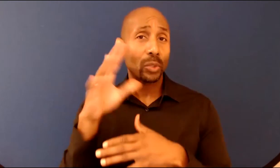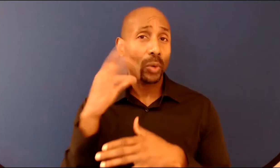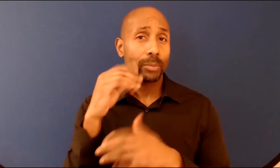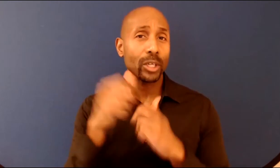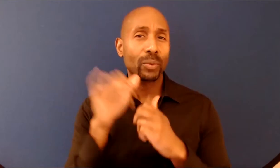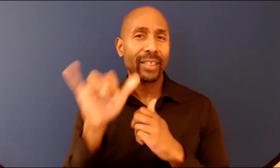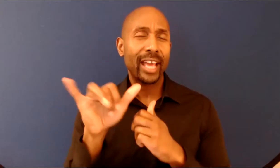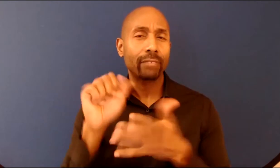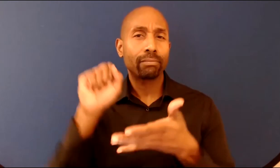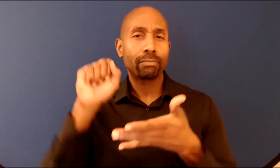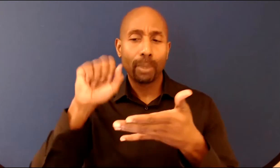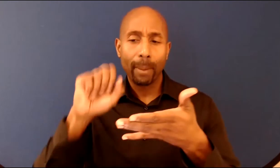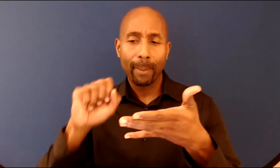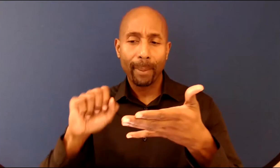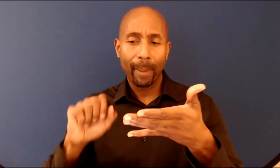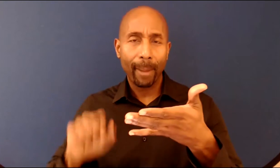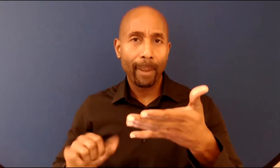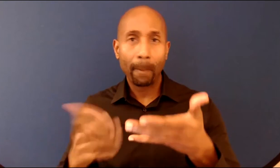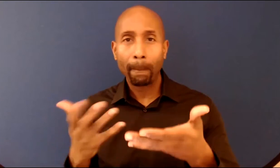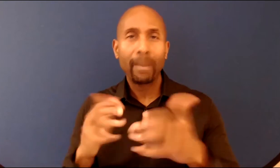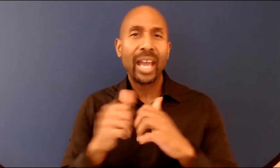them?